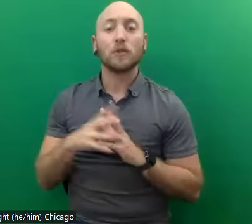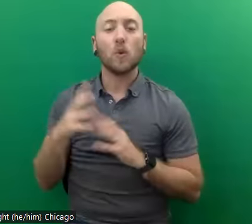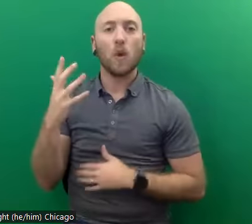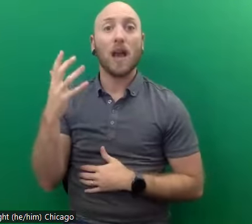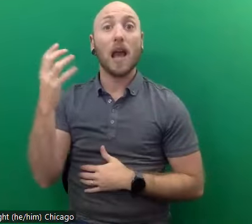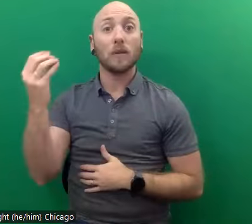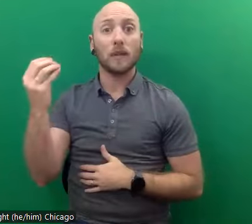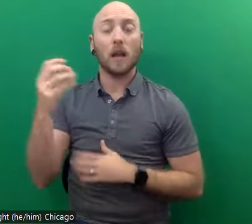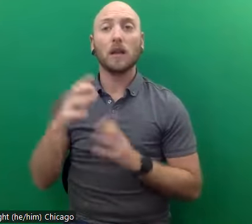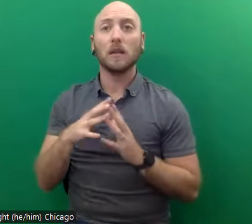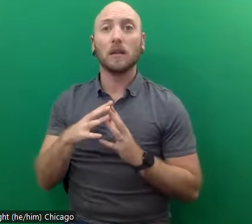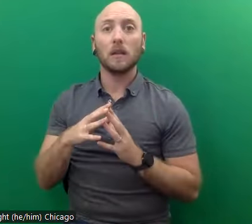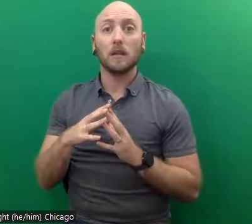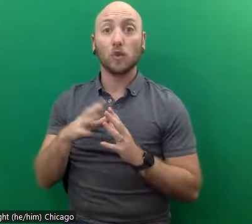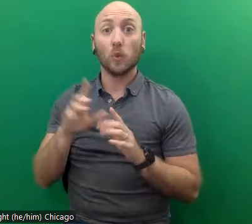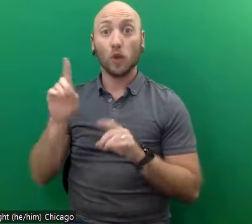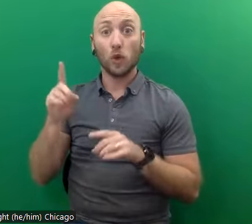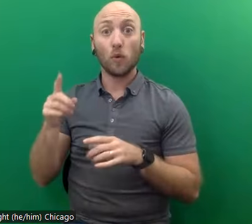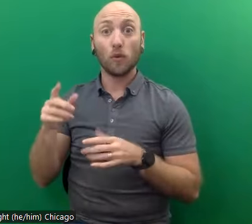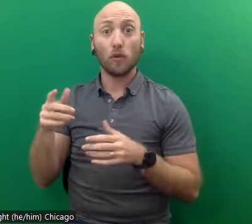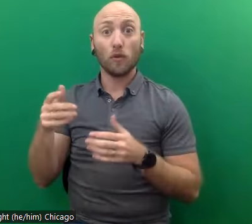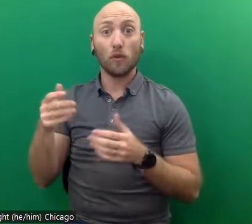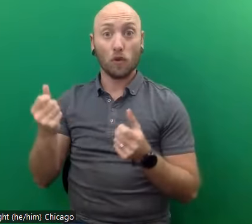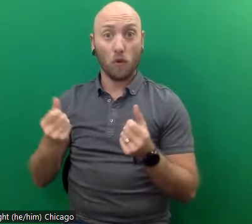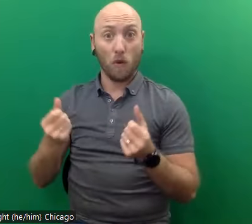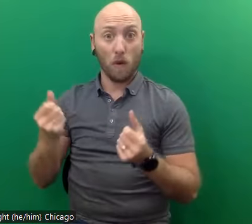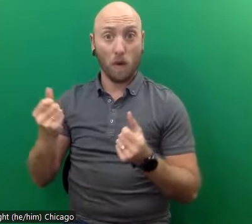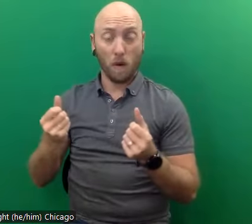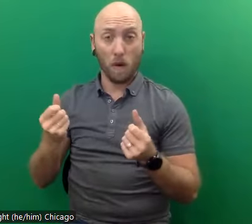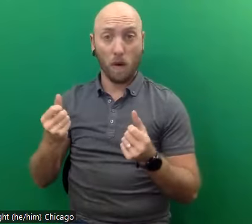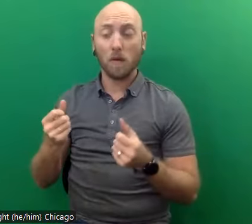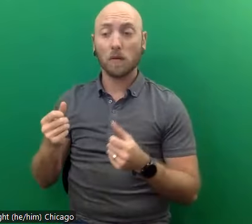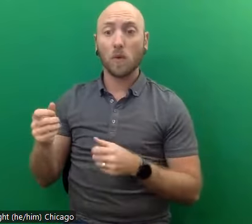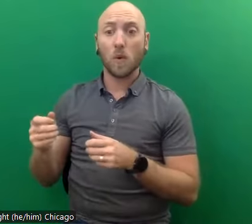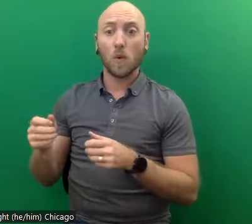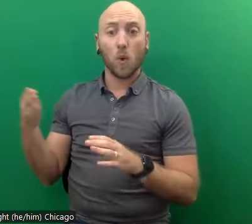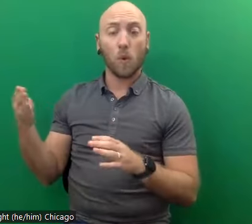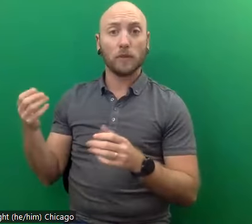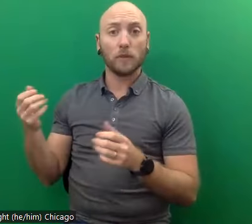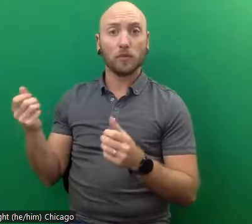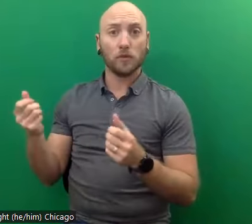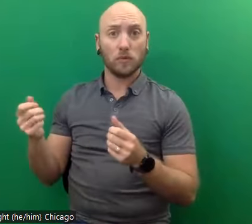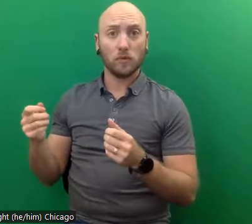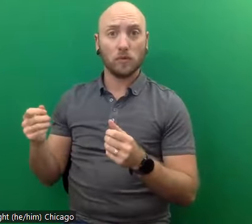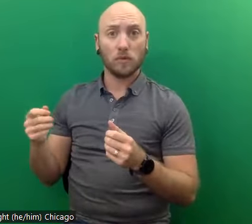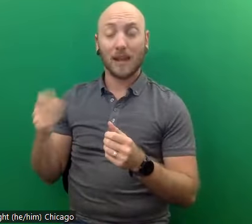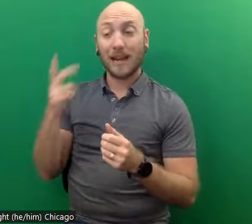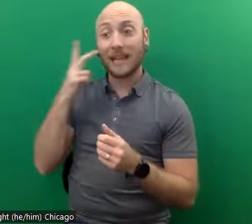in, he opens up his car, he puts me in the car, and there's my brother and sister.